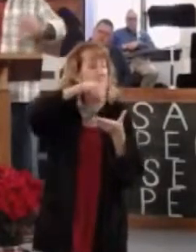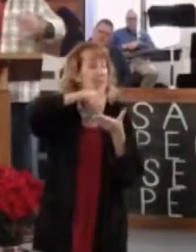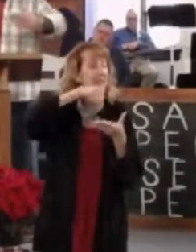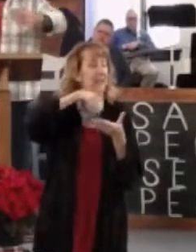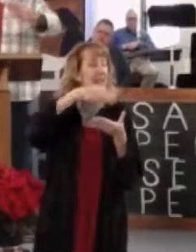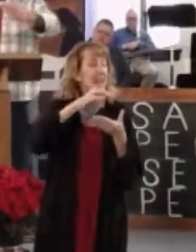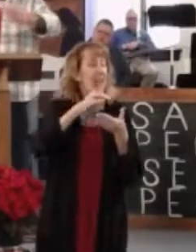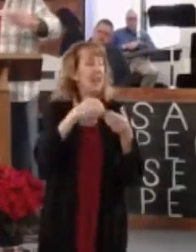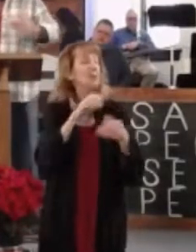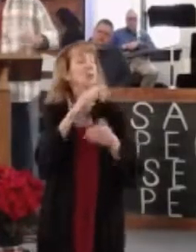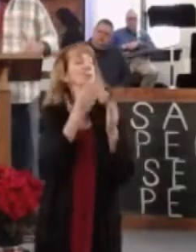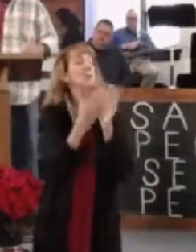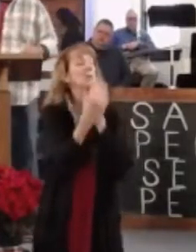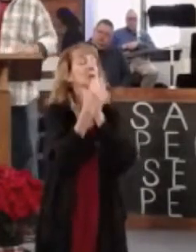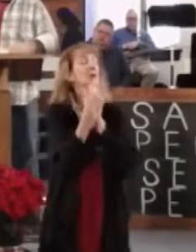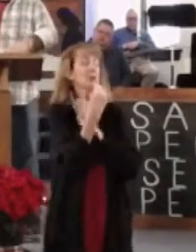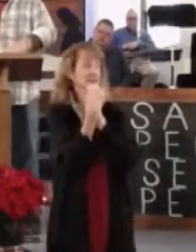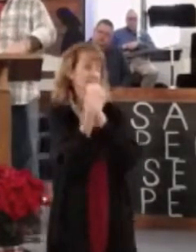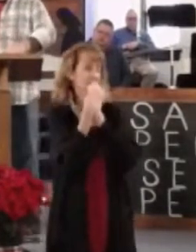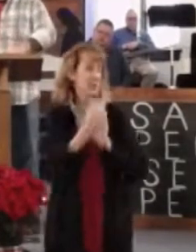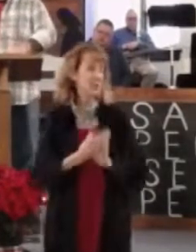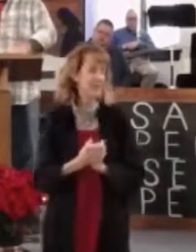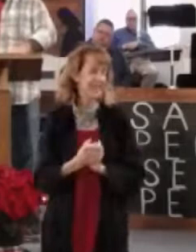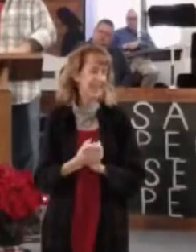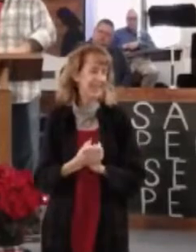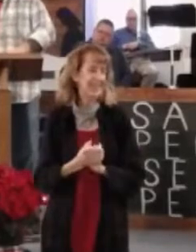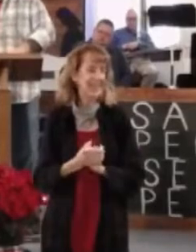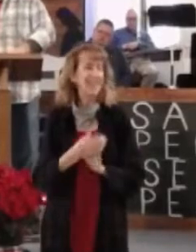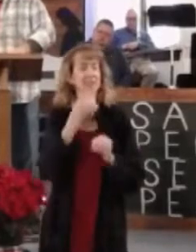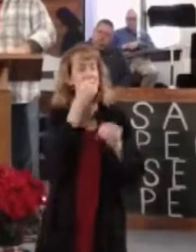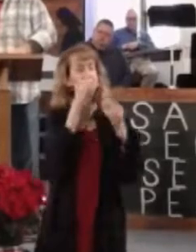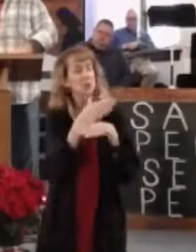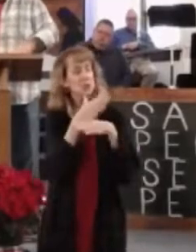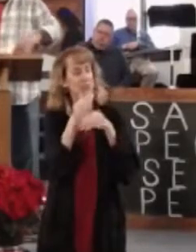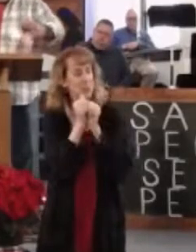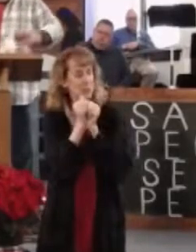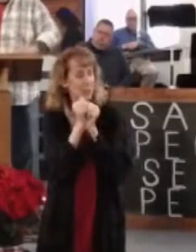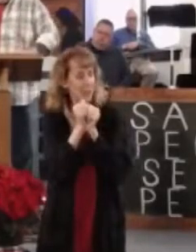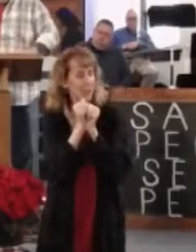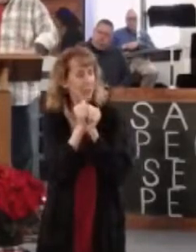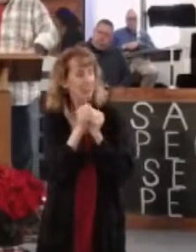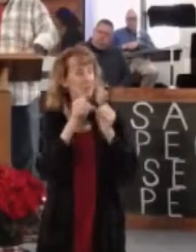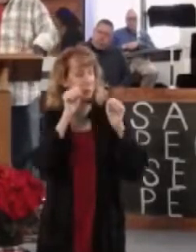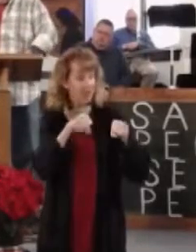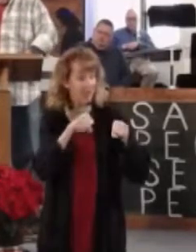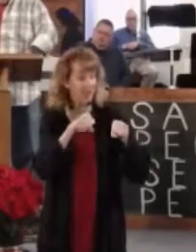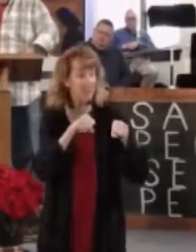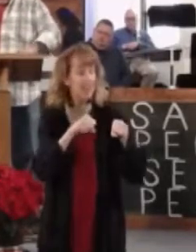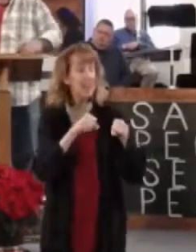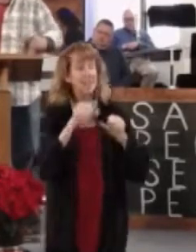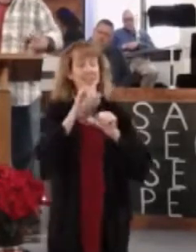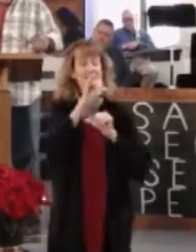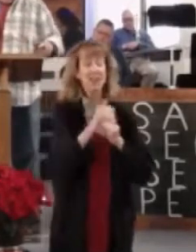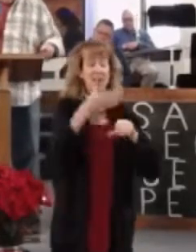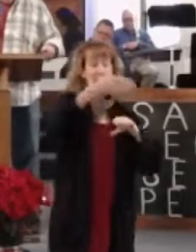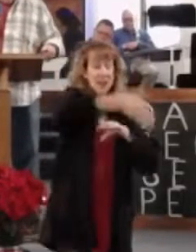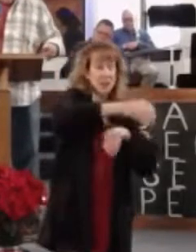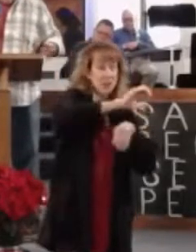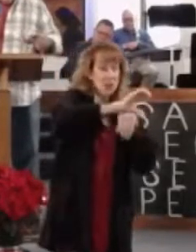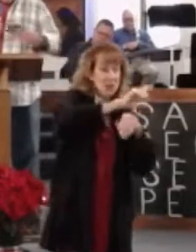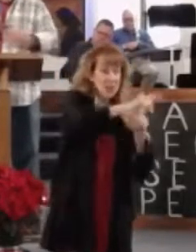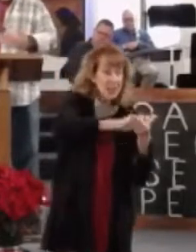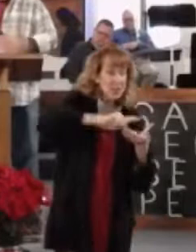reminds you of your grade school days or something. But yeah, it's a good thing. So if you can, stick around for that. On